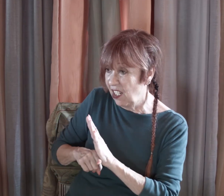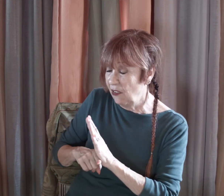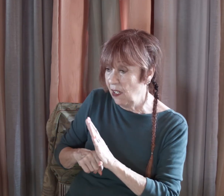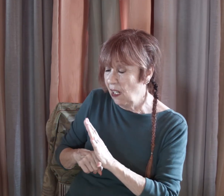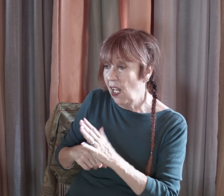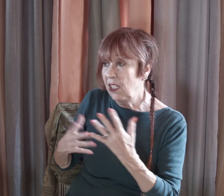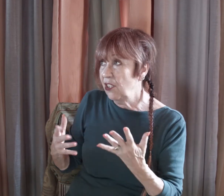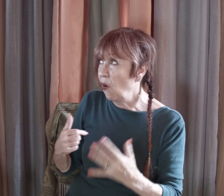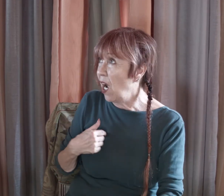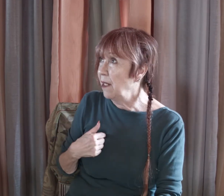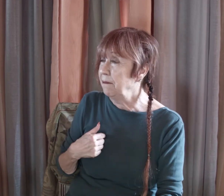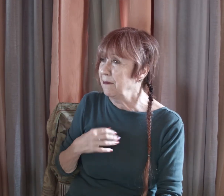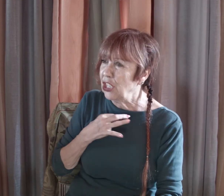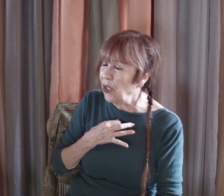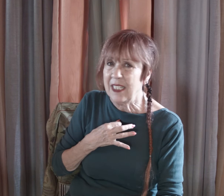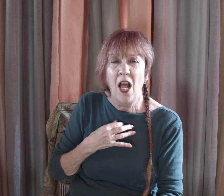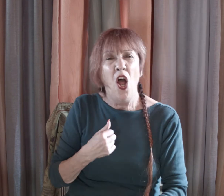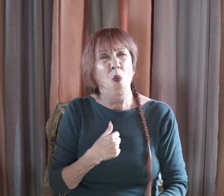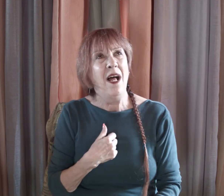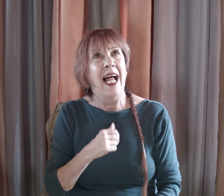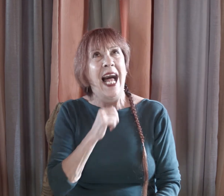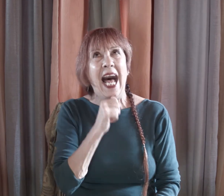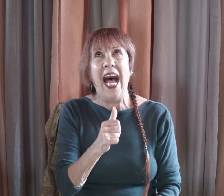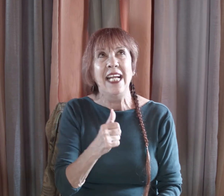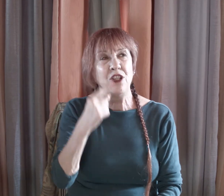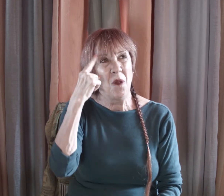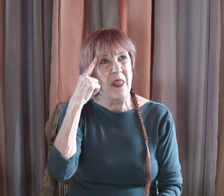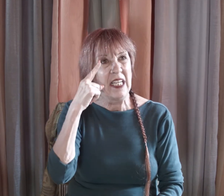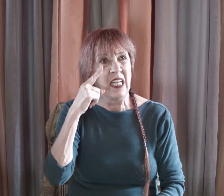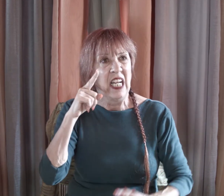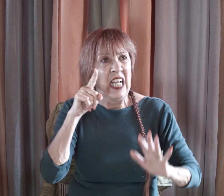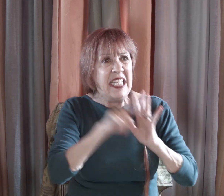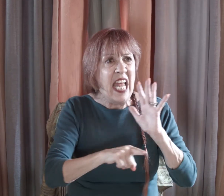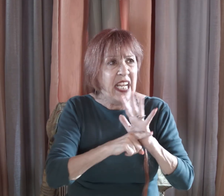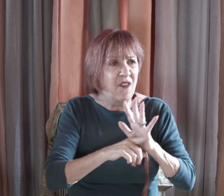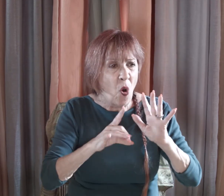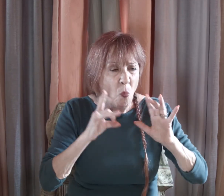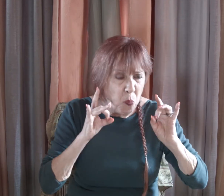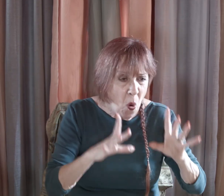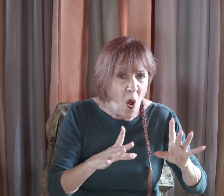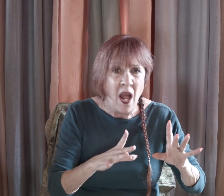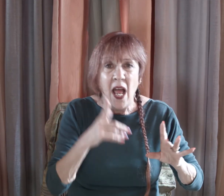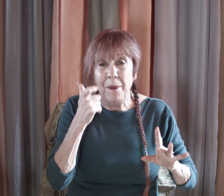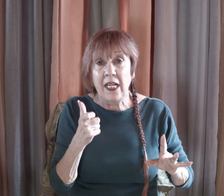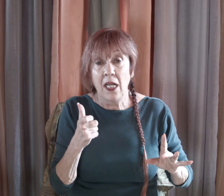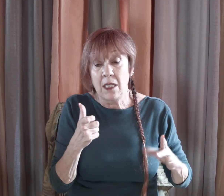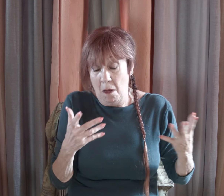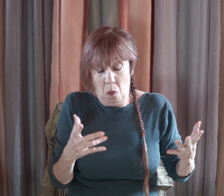in so many ways. So I'm curious. I don't think so far that it's been detrimental, but and because the kids simply don't do